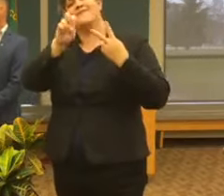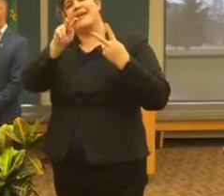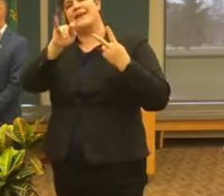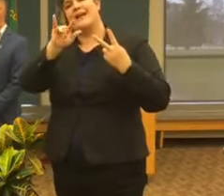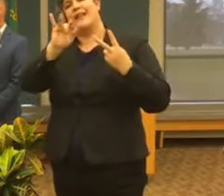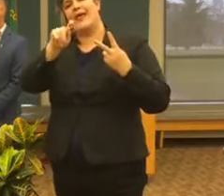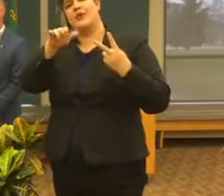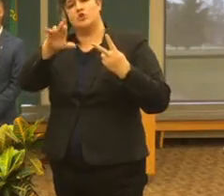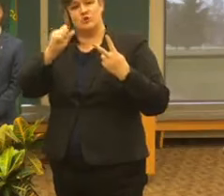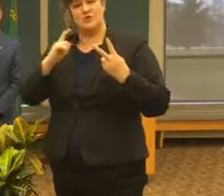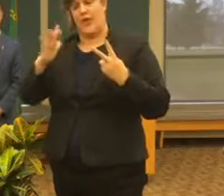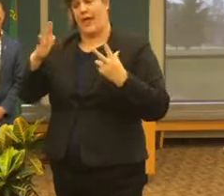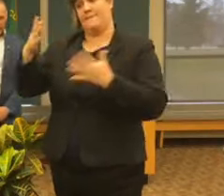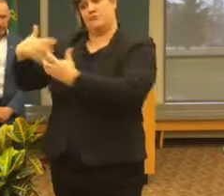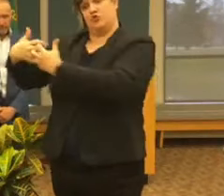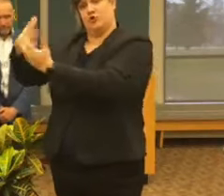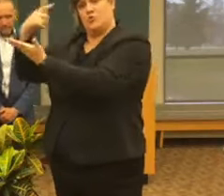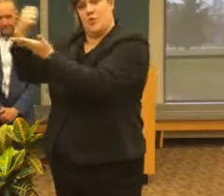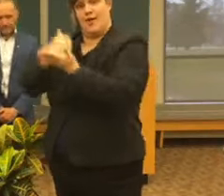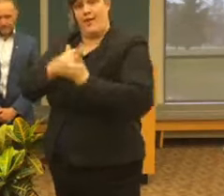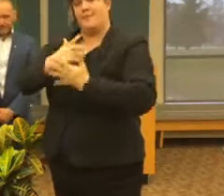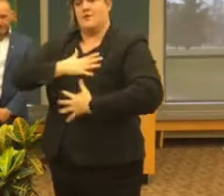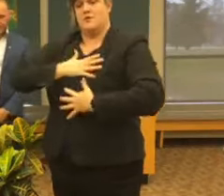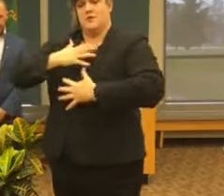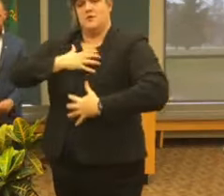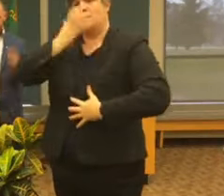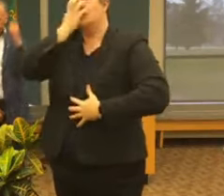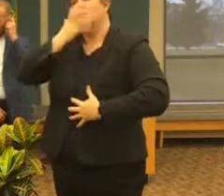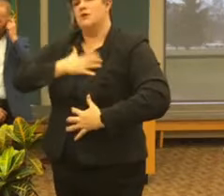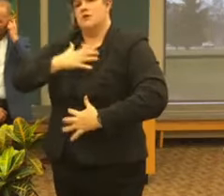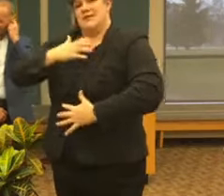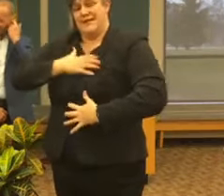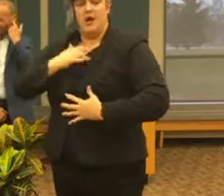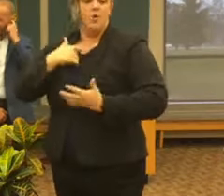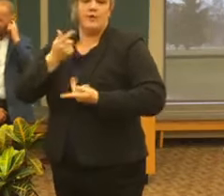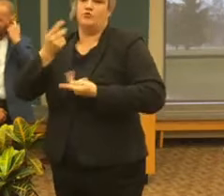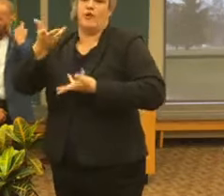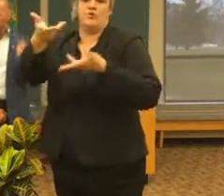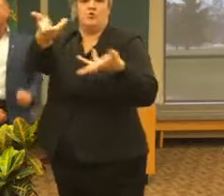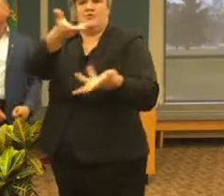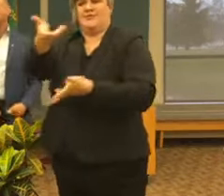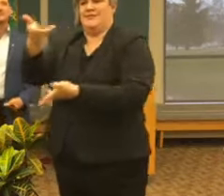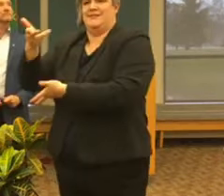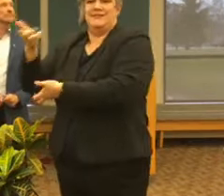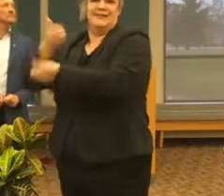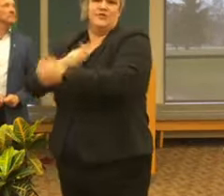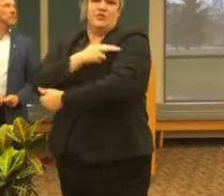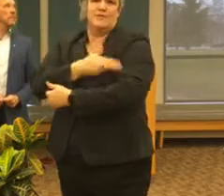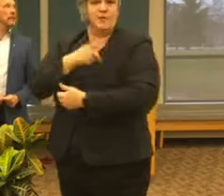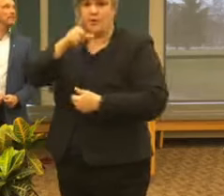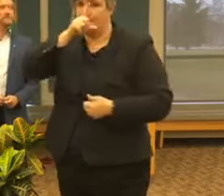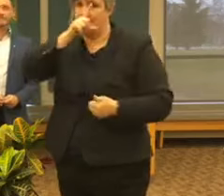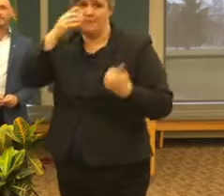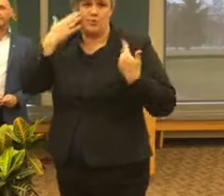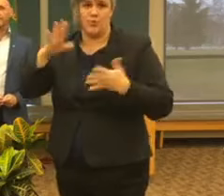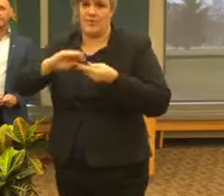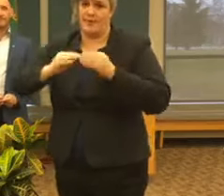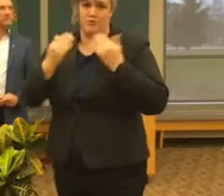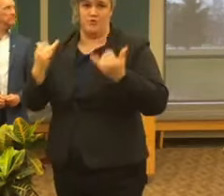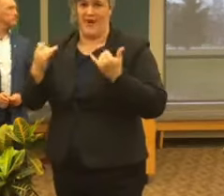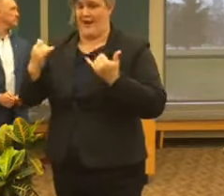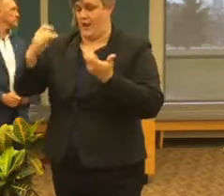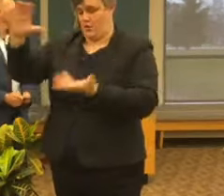have. We're working with the hospitals as they need that. I don't have those statistics in front of me, but we're working. The